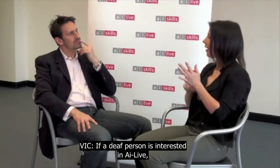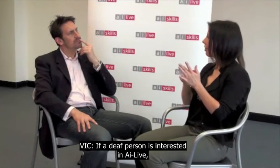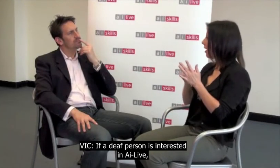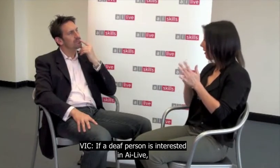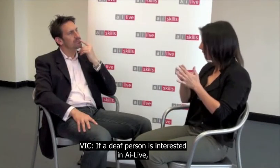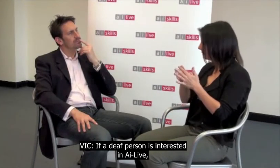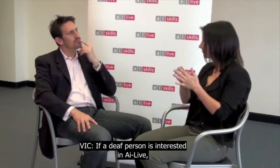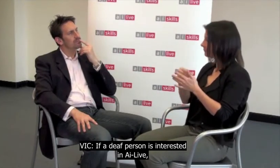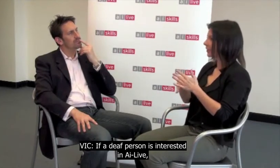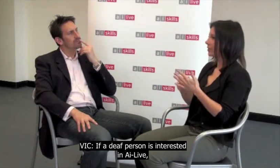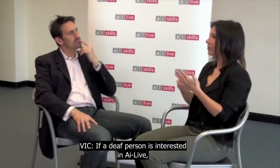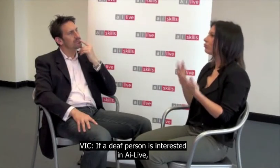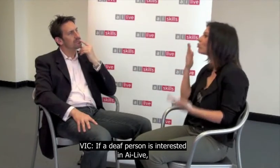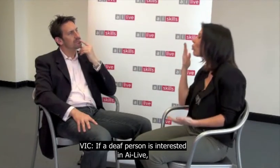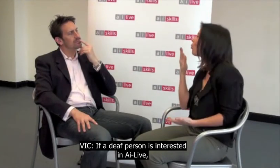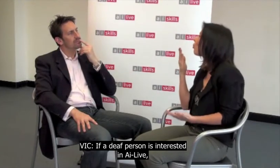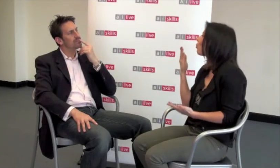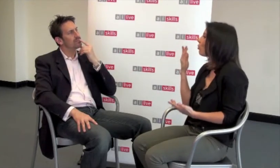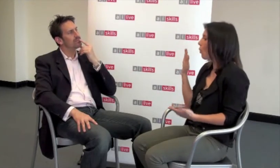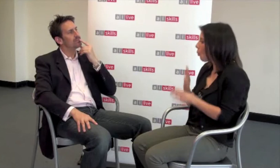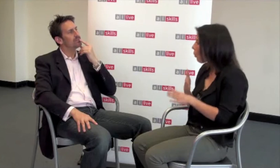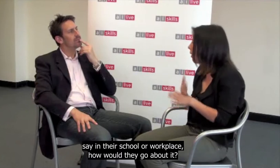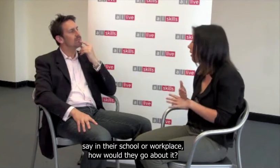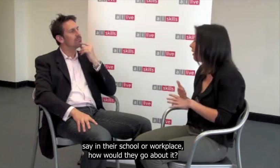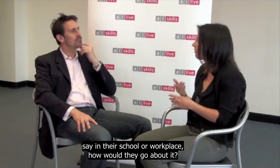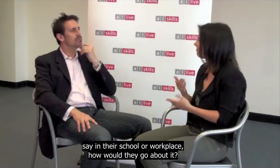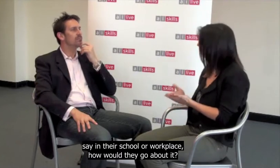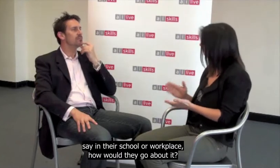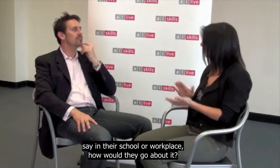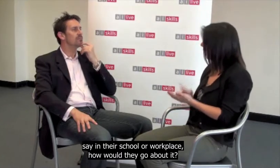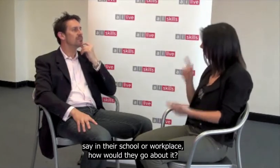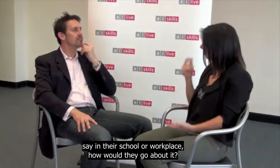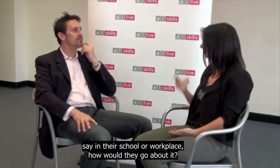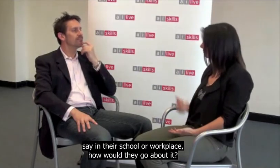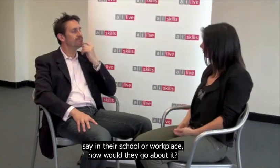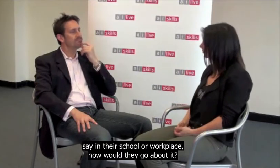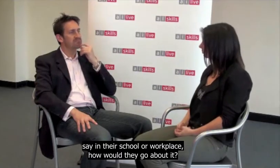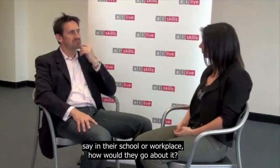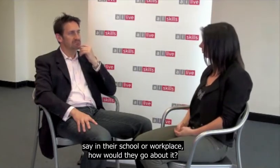If a deaf person is interested in AI Live, say in their school or workplace, how would they go about it?